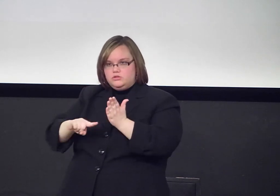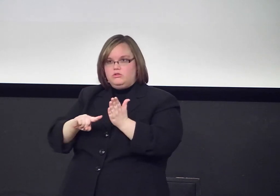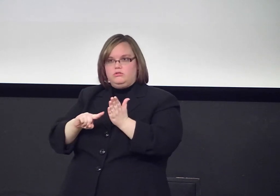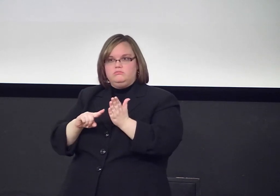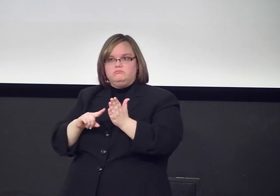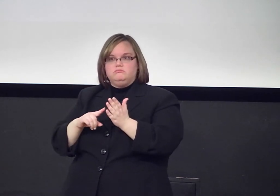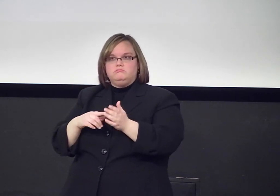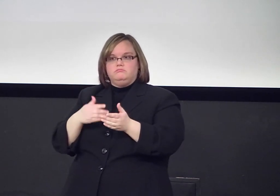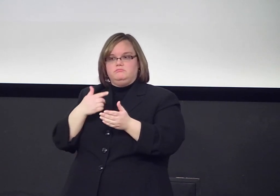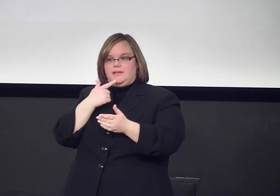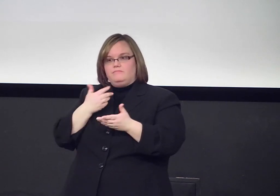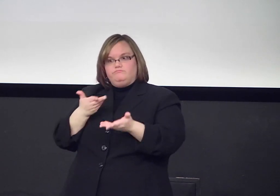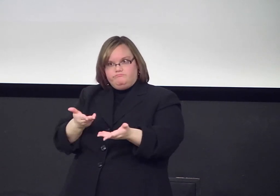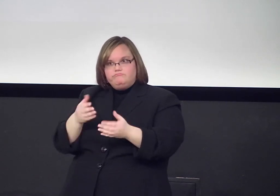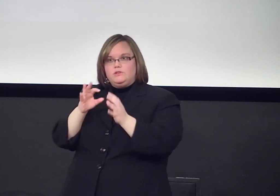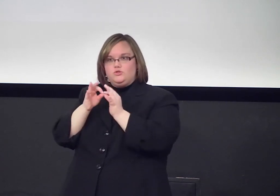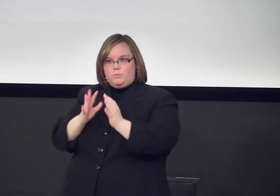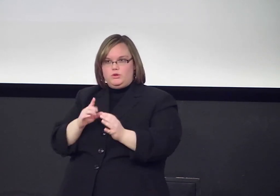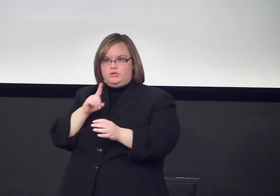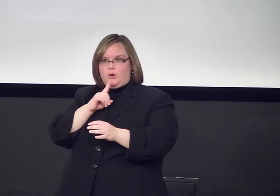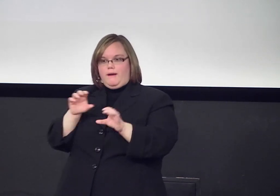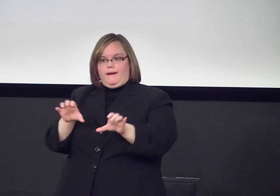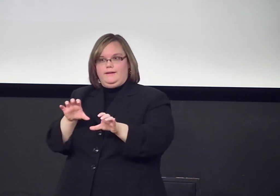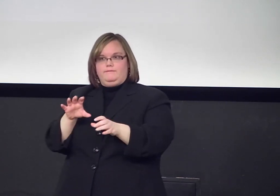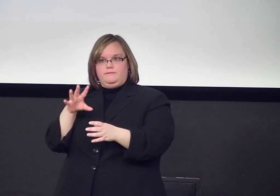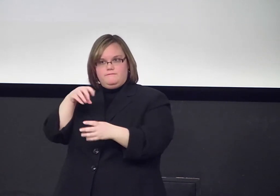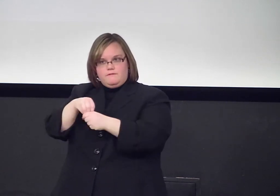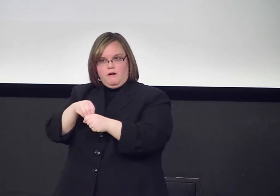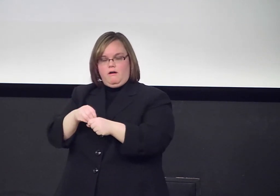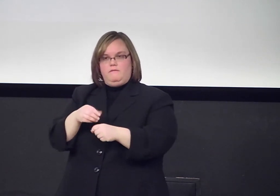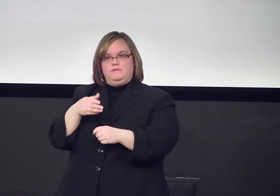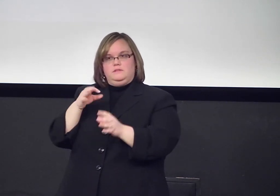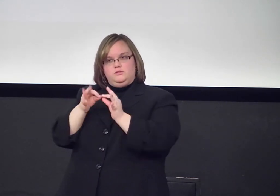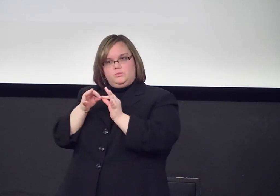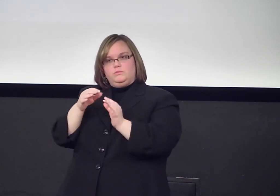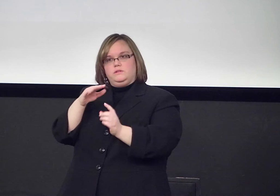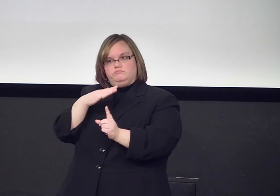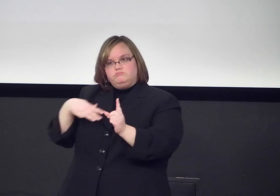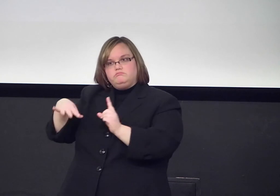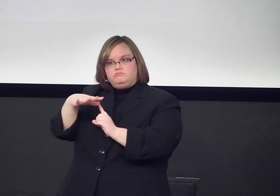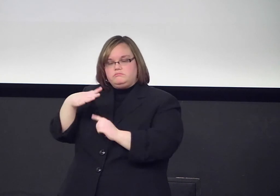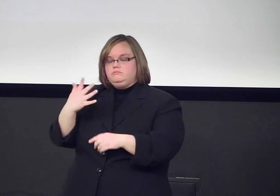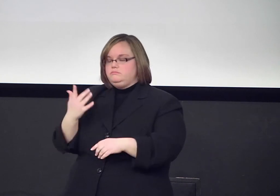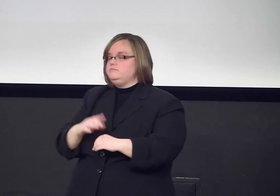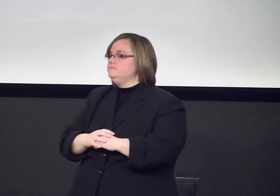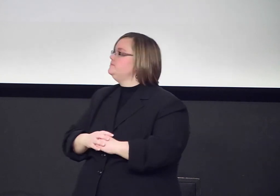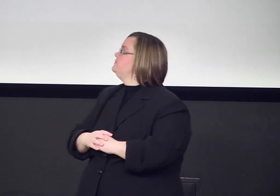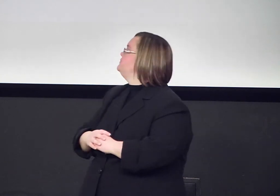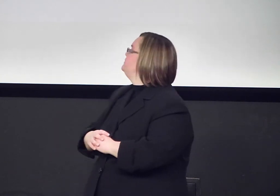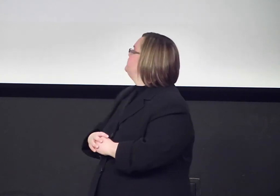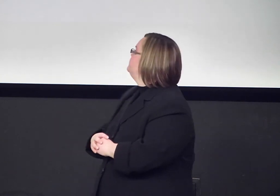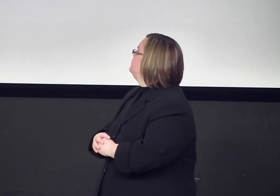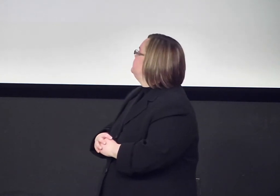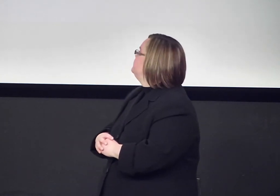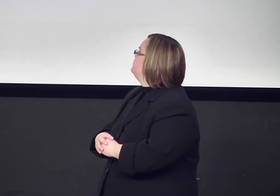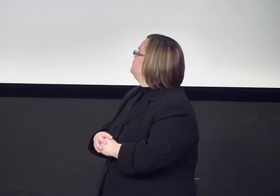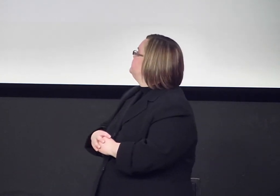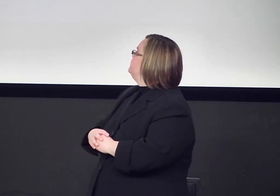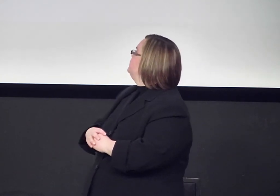this also supports Metzger's and Roy's research to show that interpreters are a member of